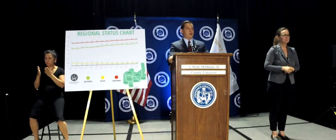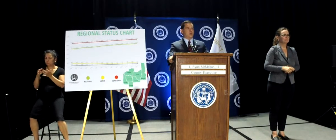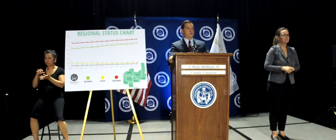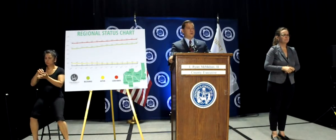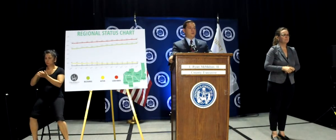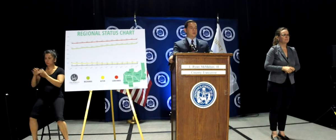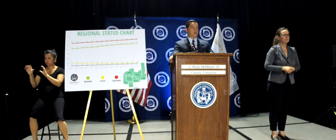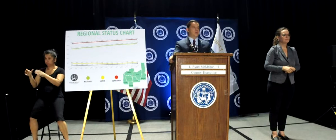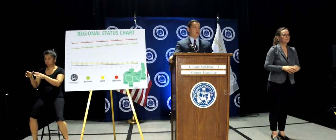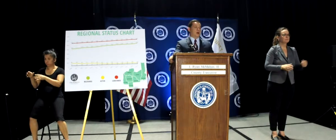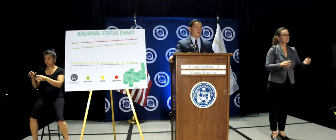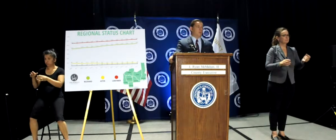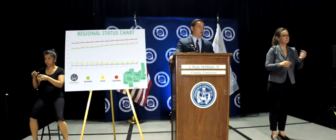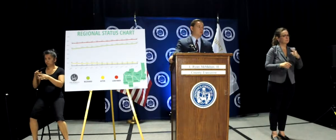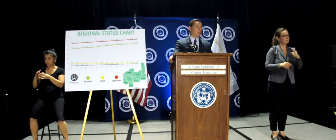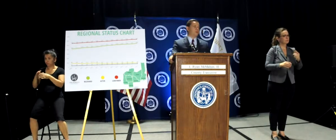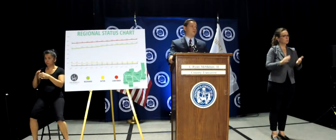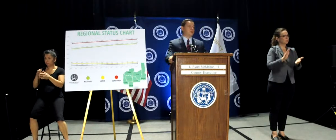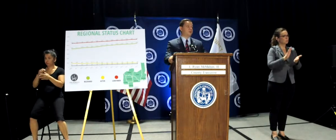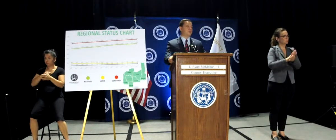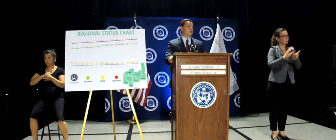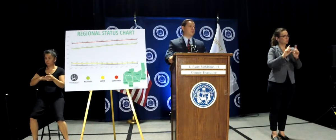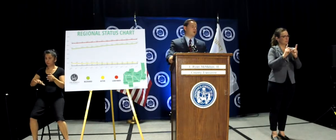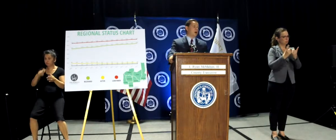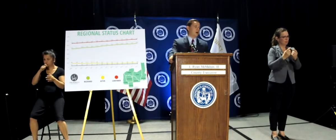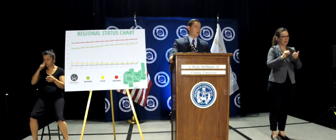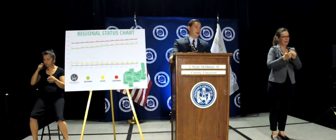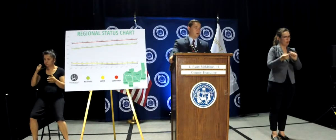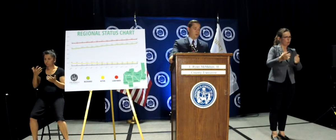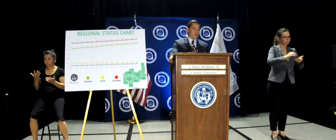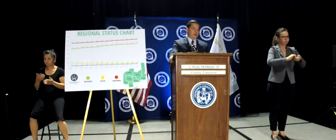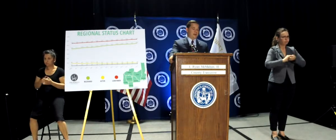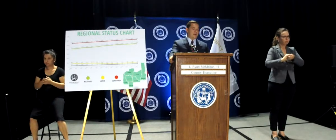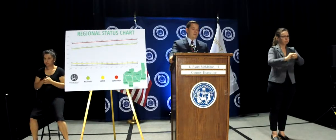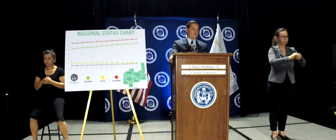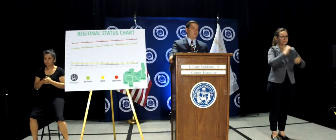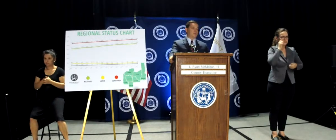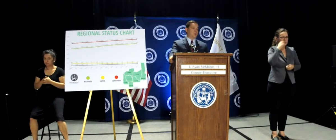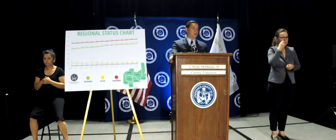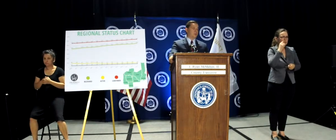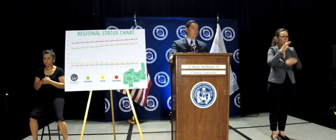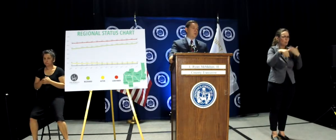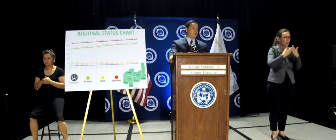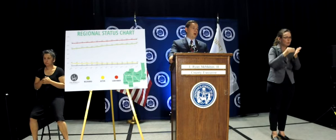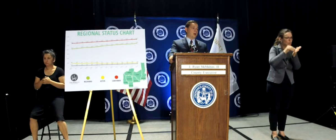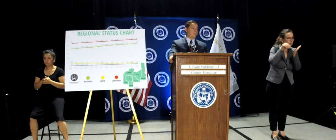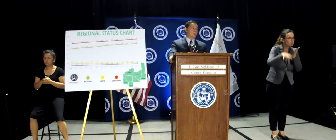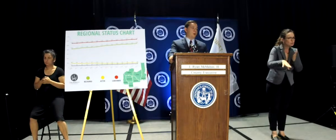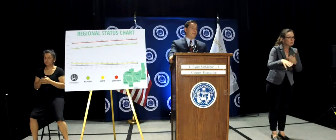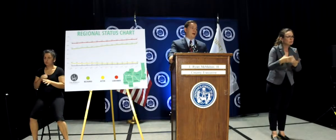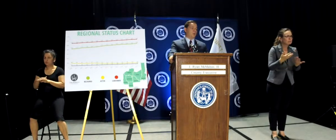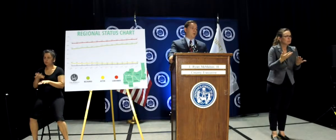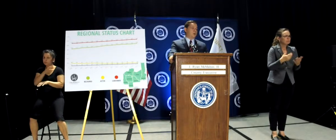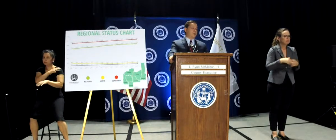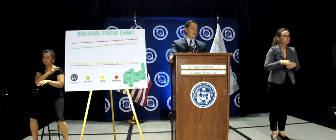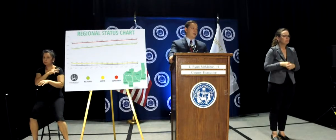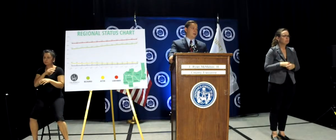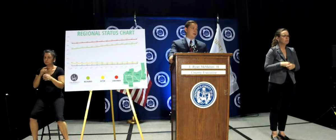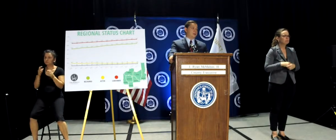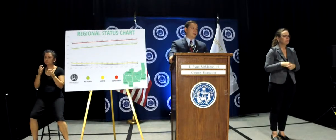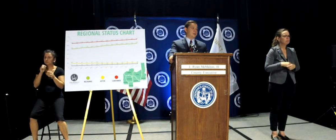Tim. Certainly, there are multiple districts that we had conversations with about